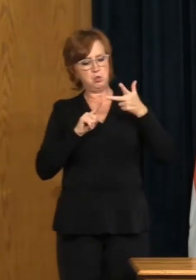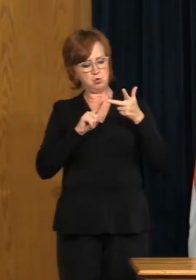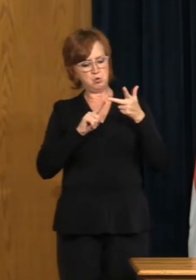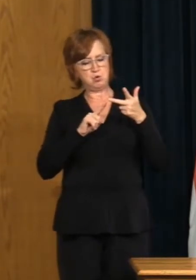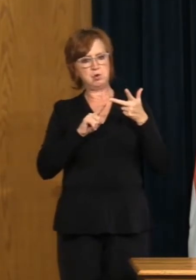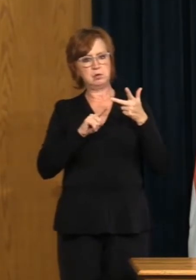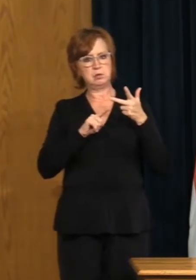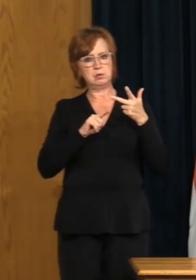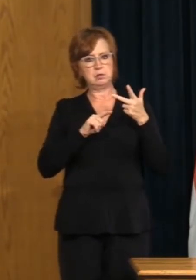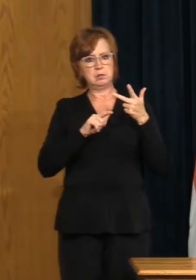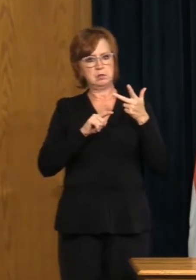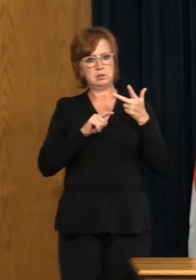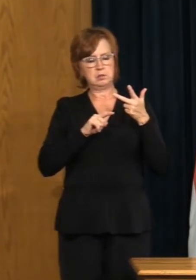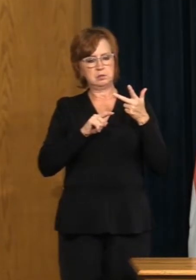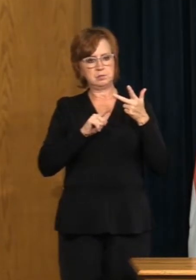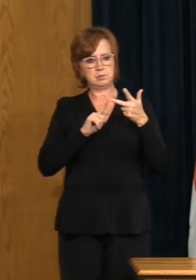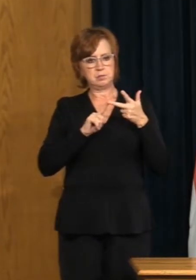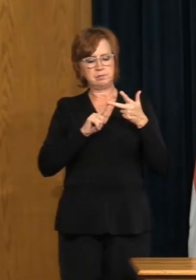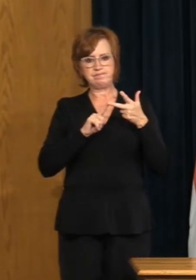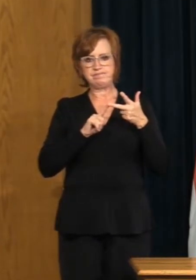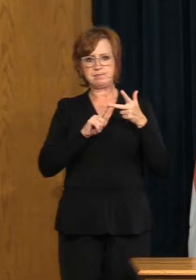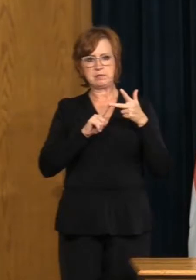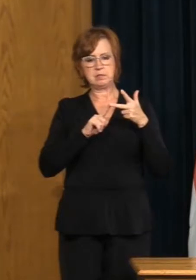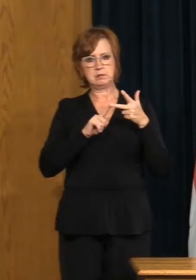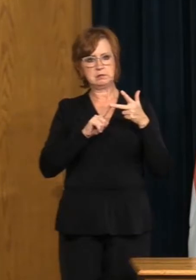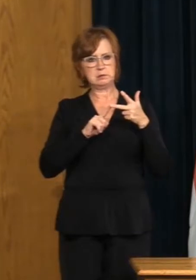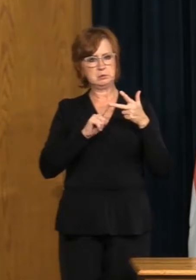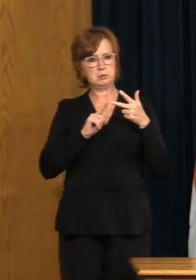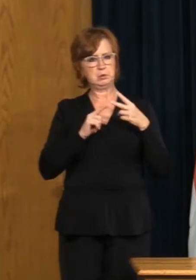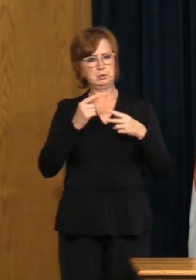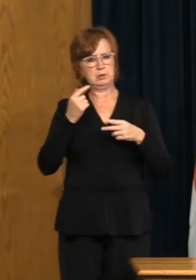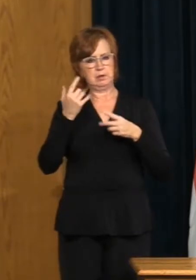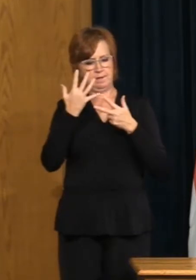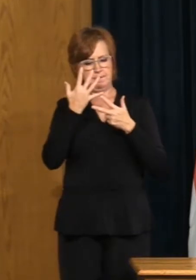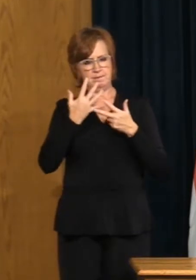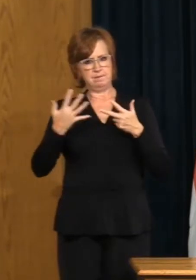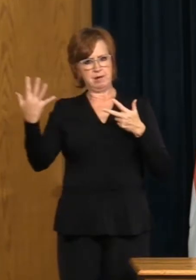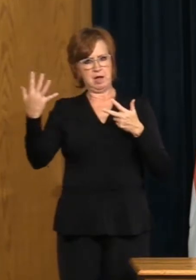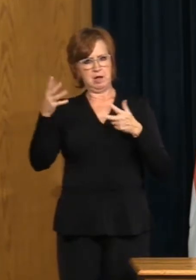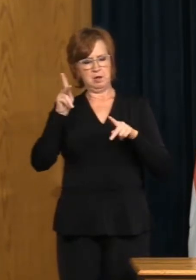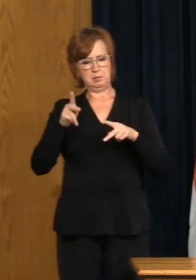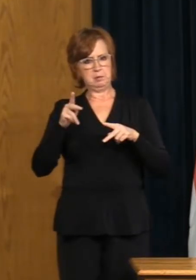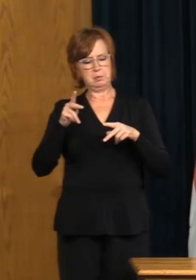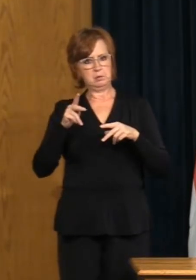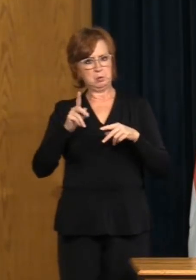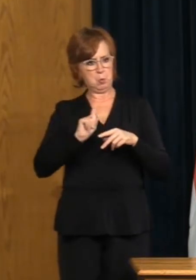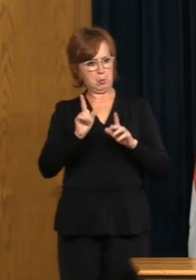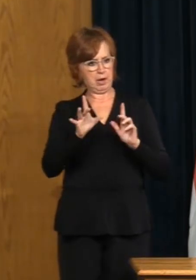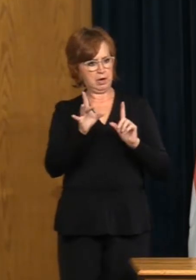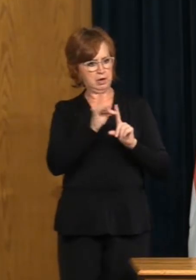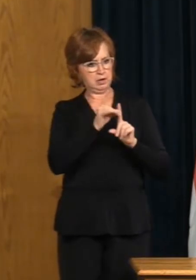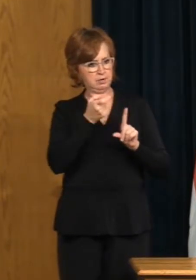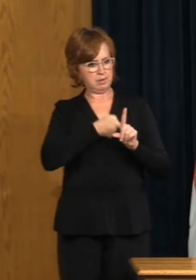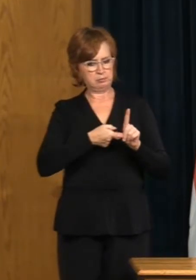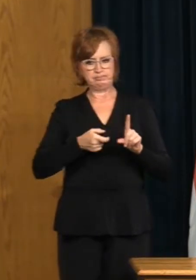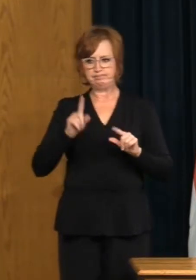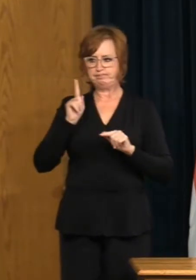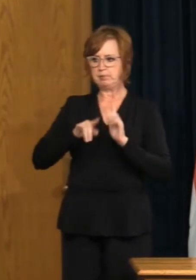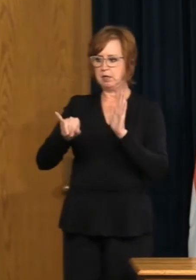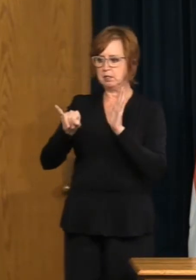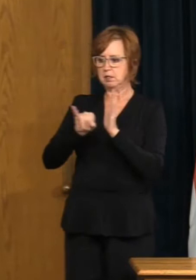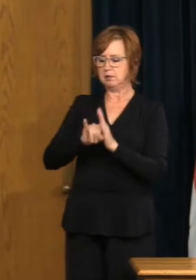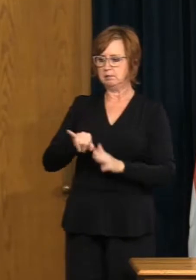the last 2-3 weeks, that we have not been able to identify a source of exposure. And that's what we need to watch. I think we need to